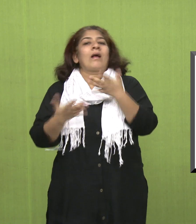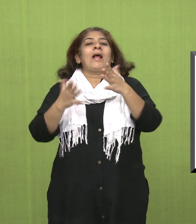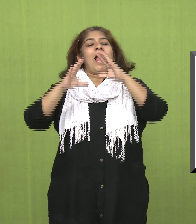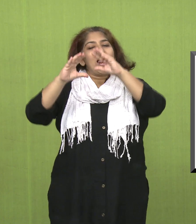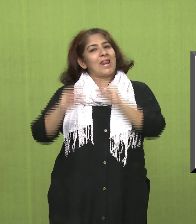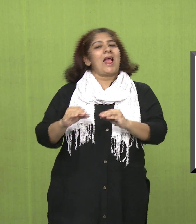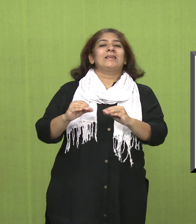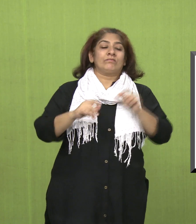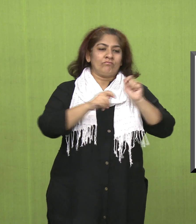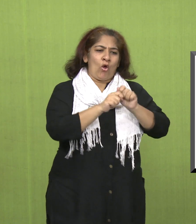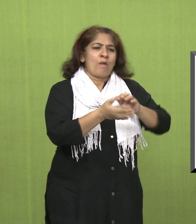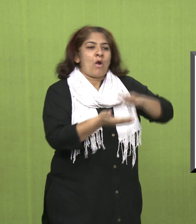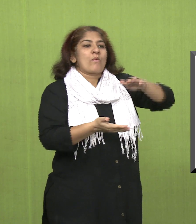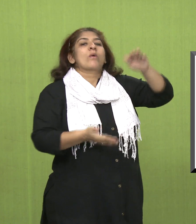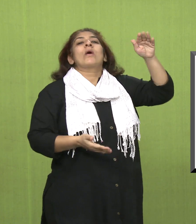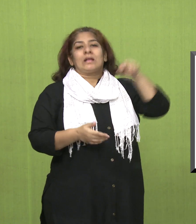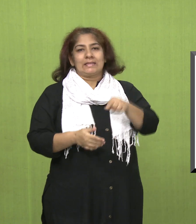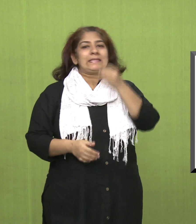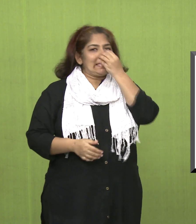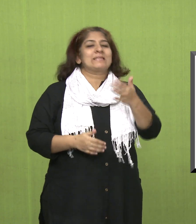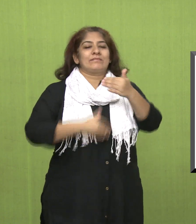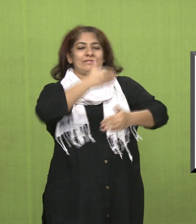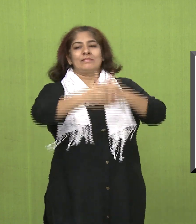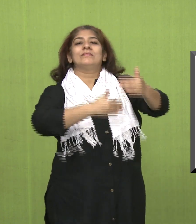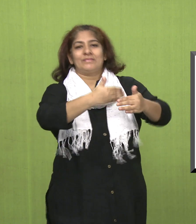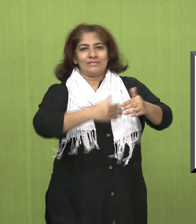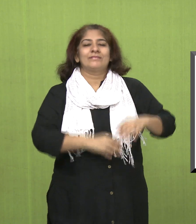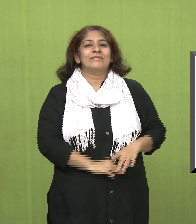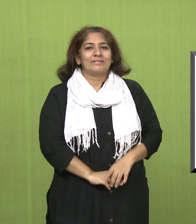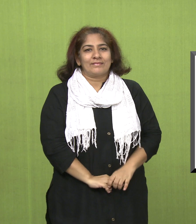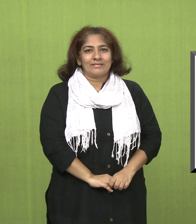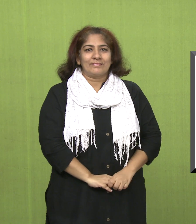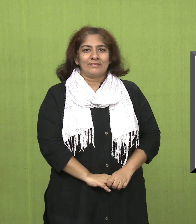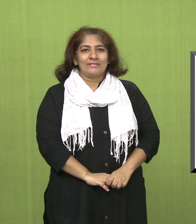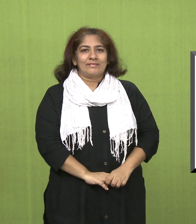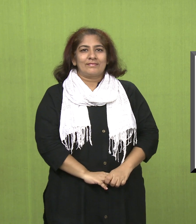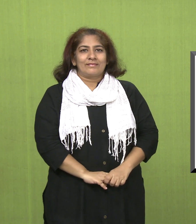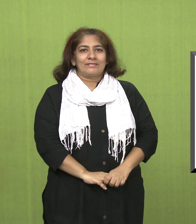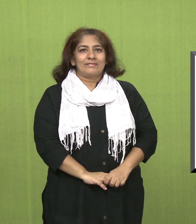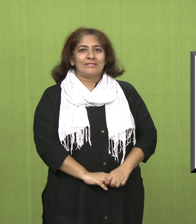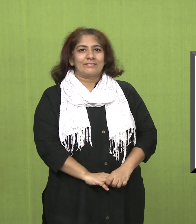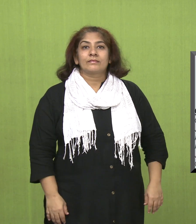with minimum efforts. So these are all the benefits to the employees.